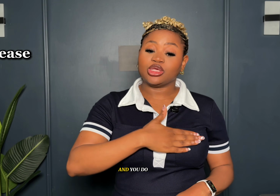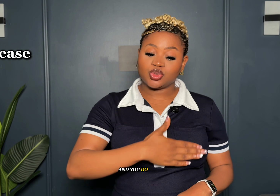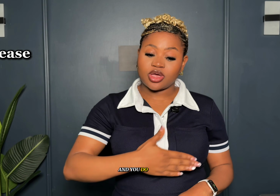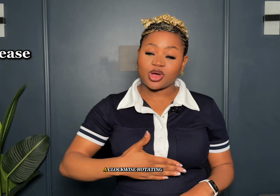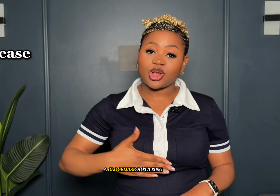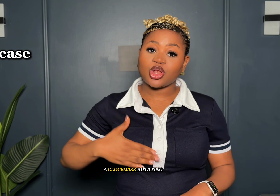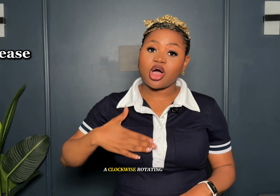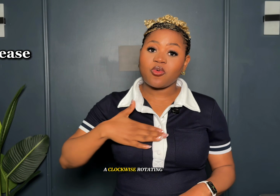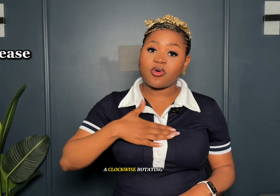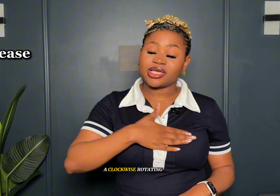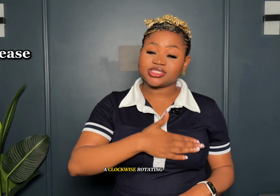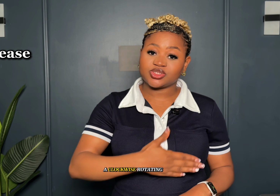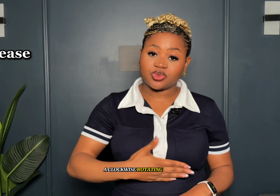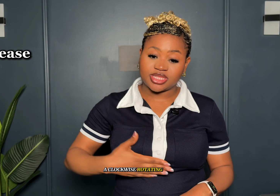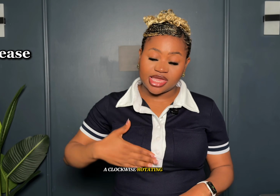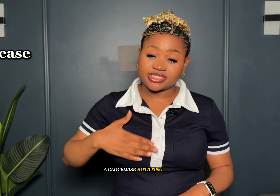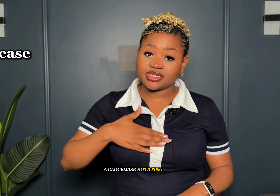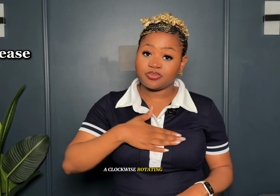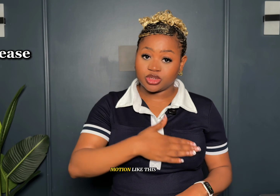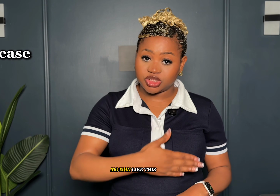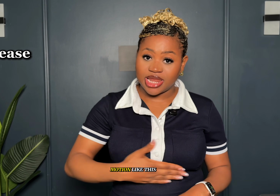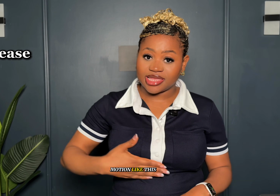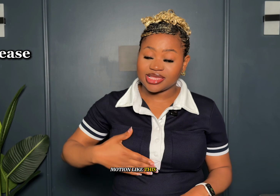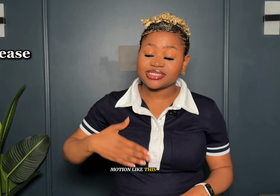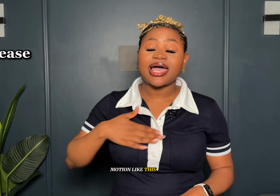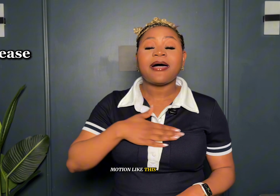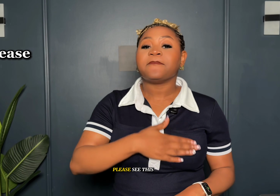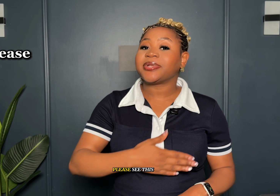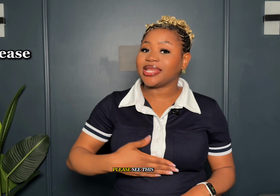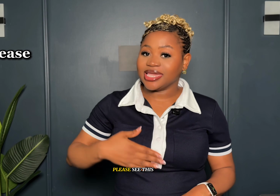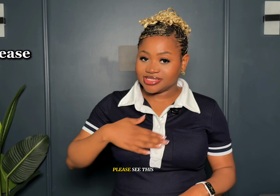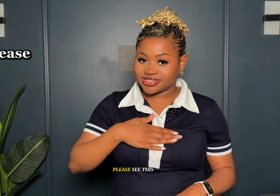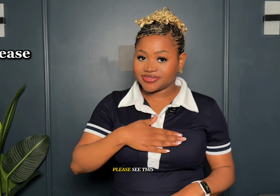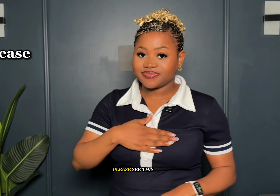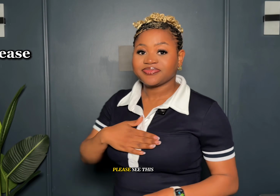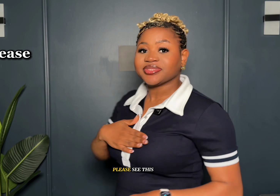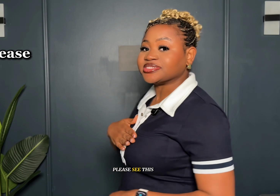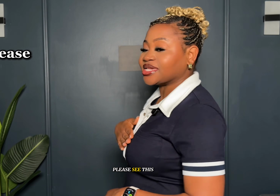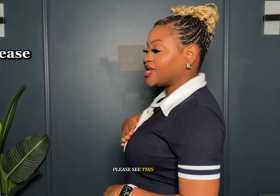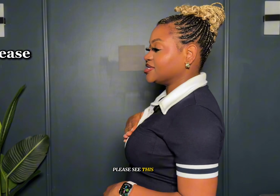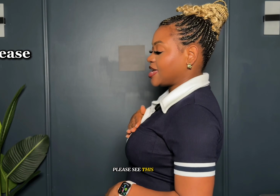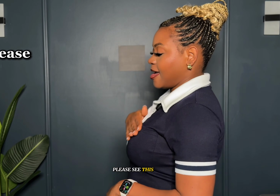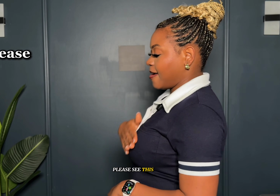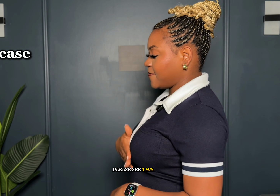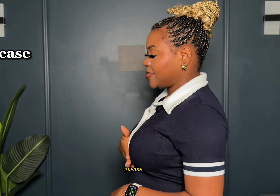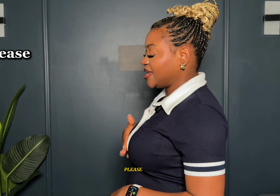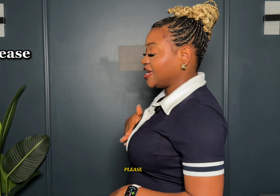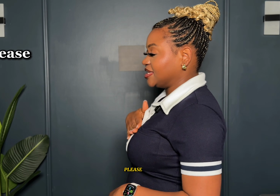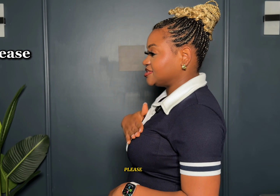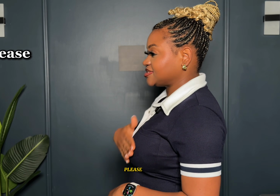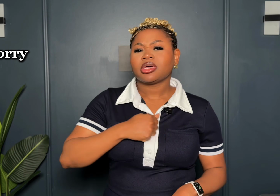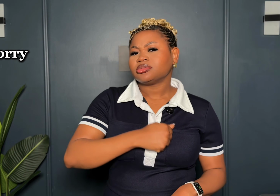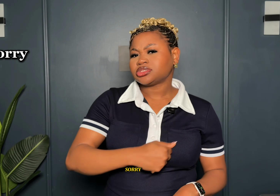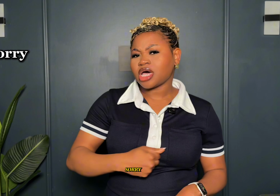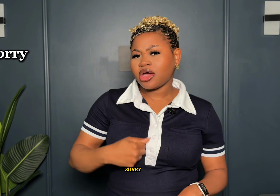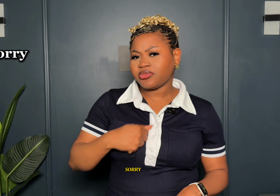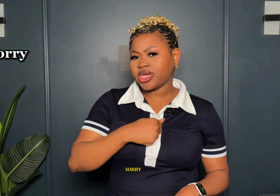do a clockwise rotating motion like this. Please. See this? Please. Sorry.